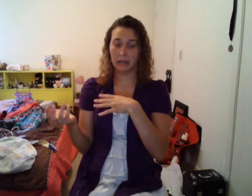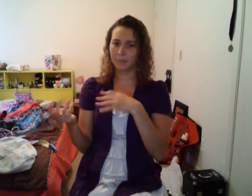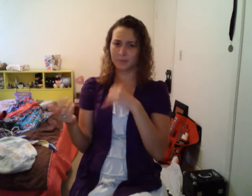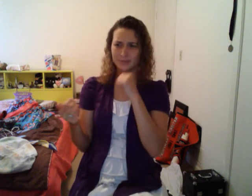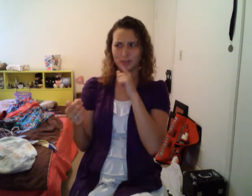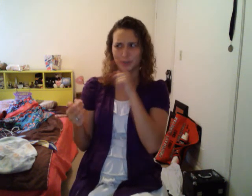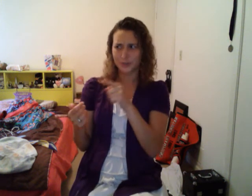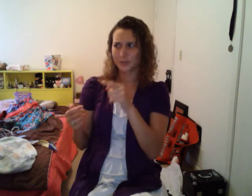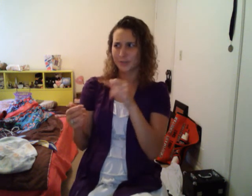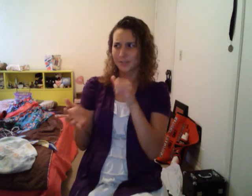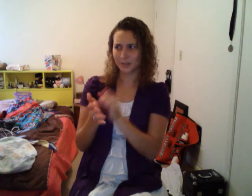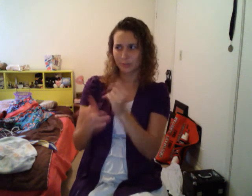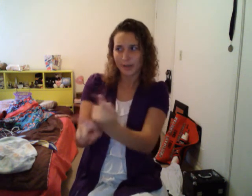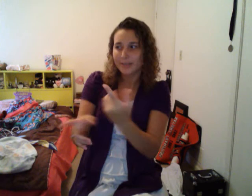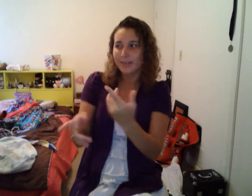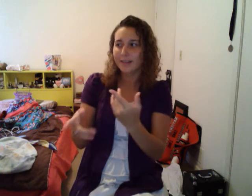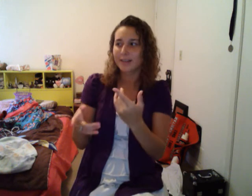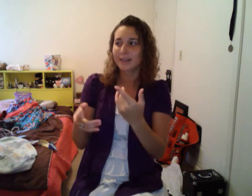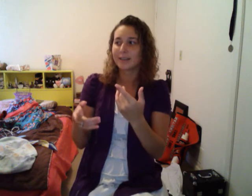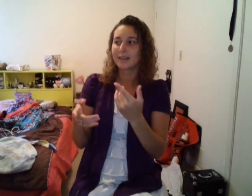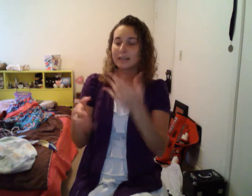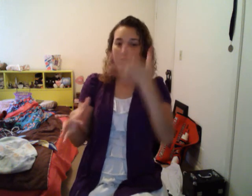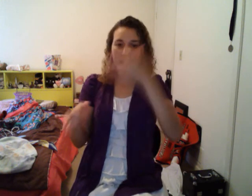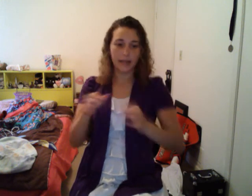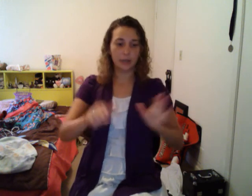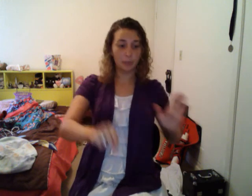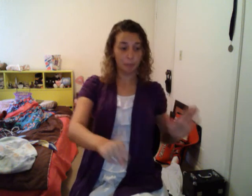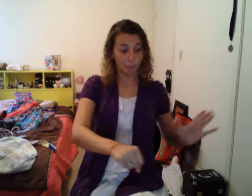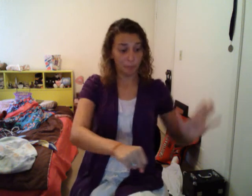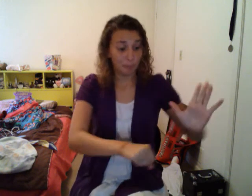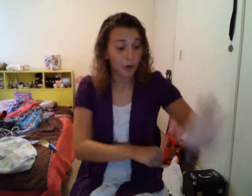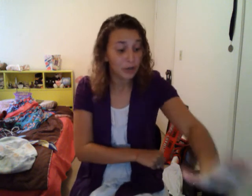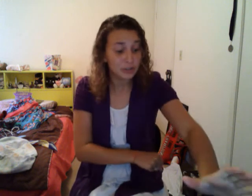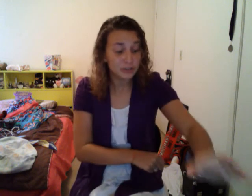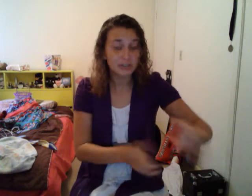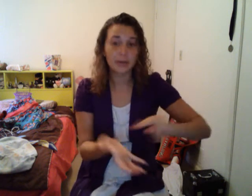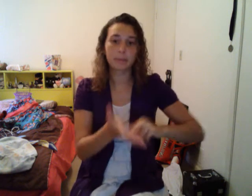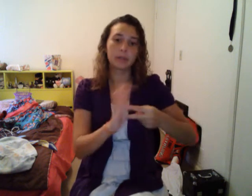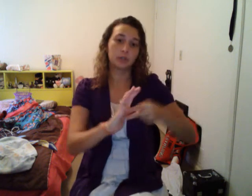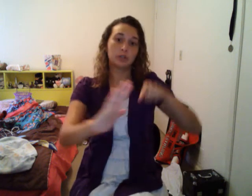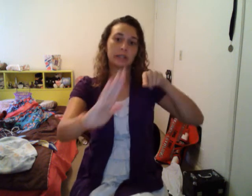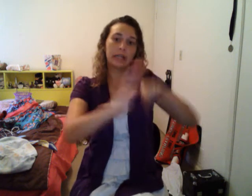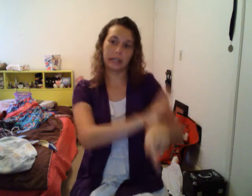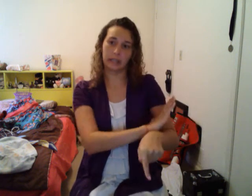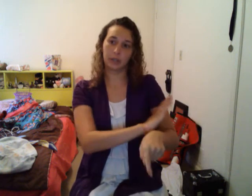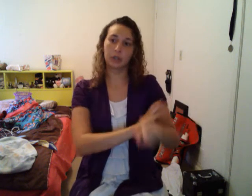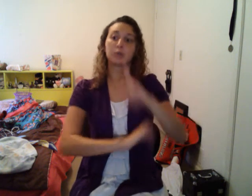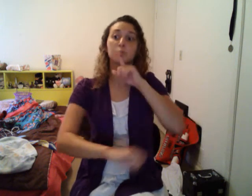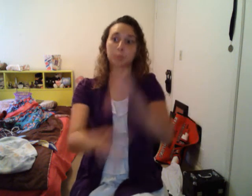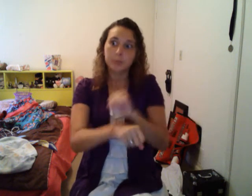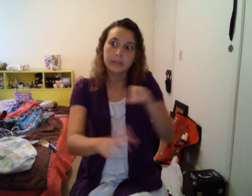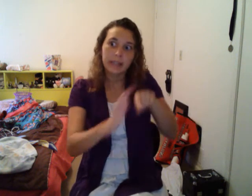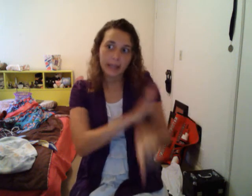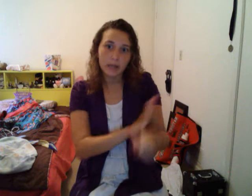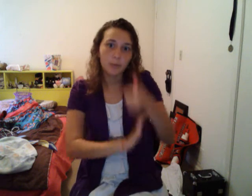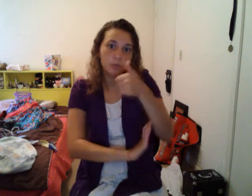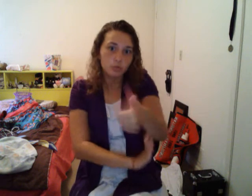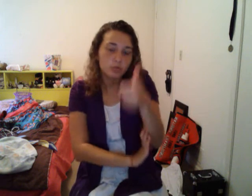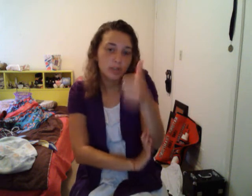actually pushing someone over onto the tracks and killing him. You are actually killing him yourself. You're pushing him with your own